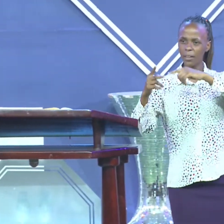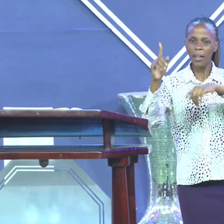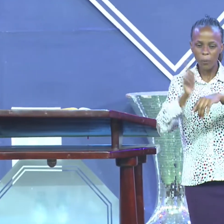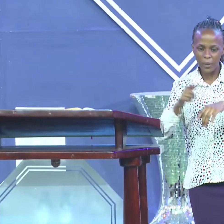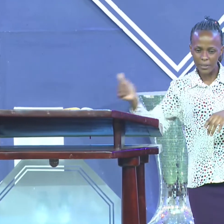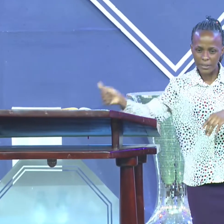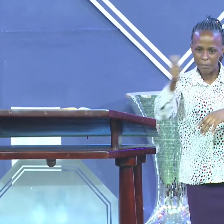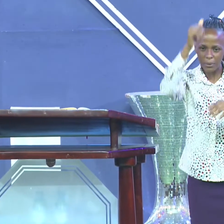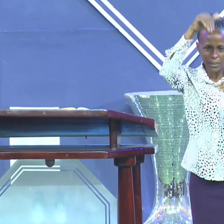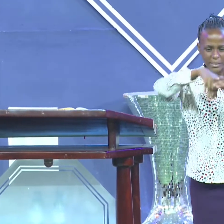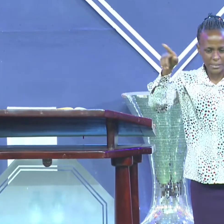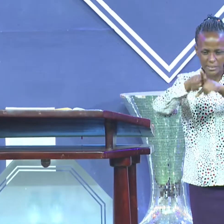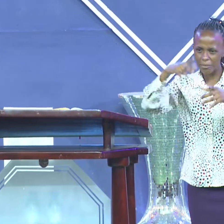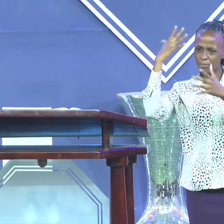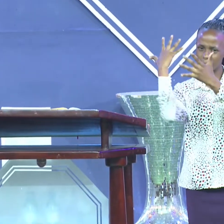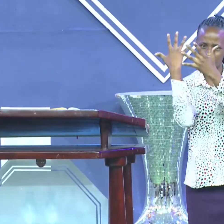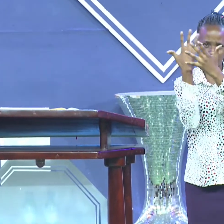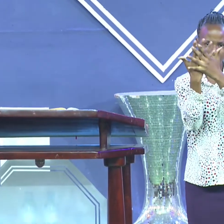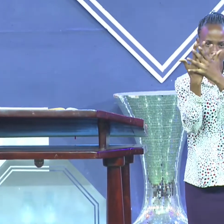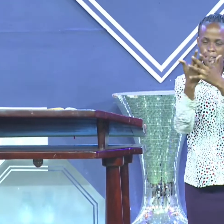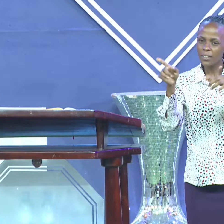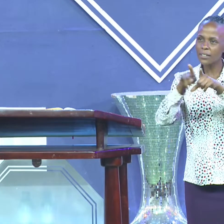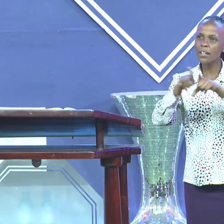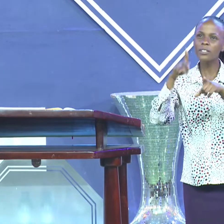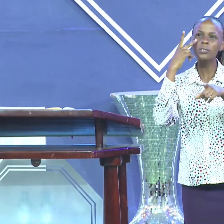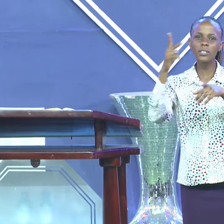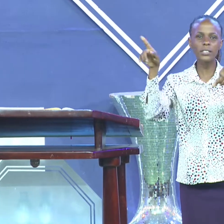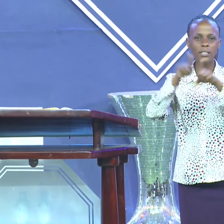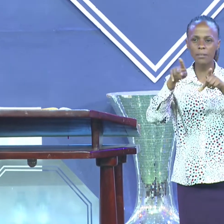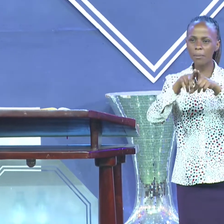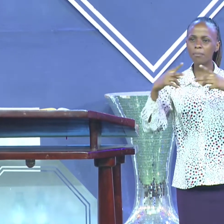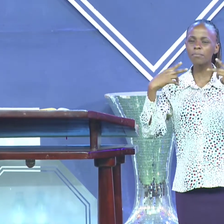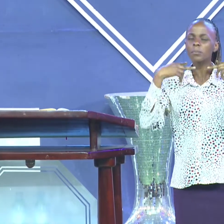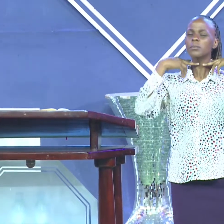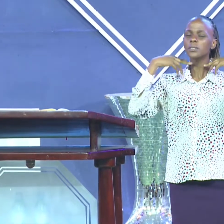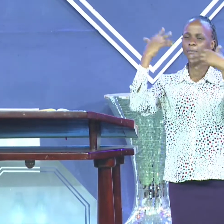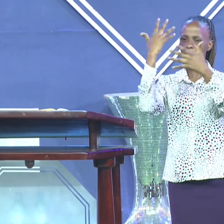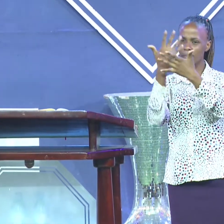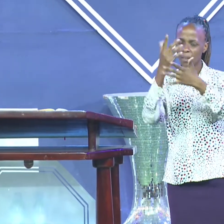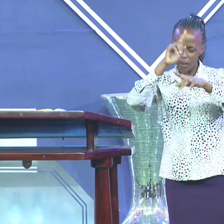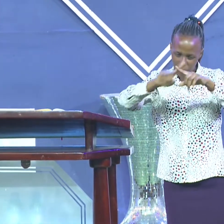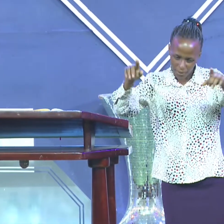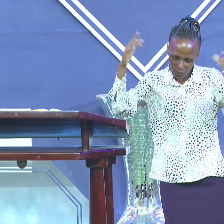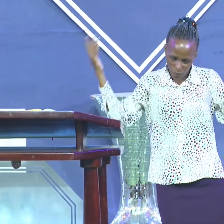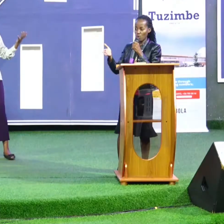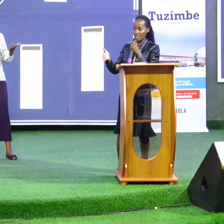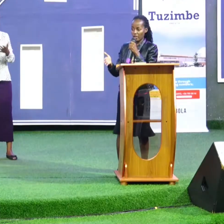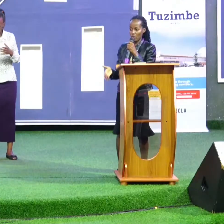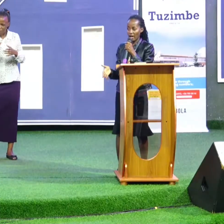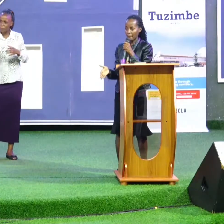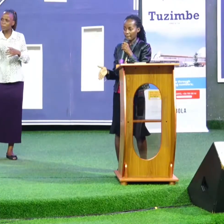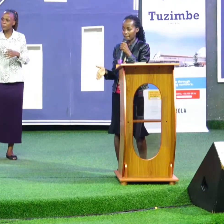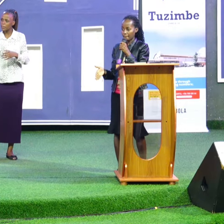a revelation. But they had put them in a cage, like you might see a prison. But in this prison where